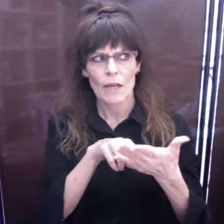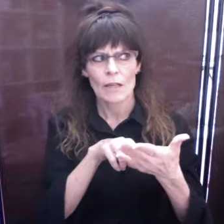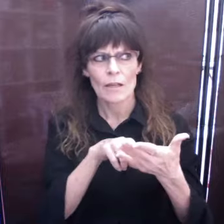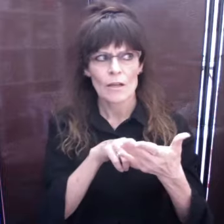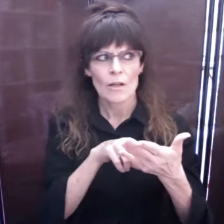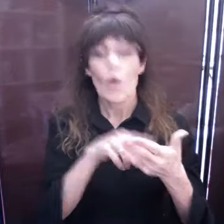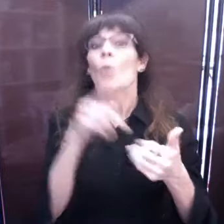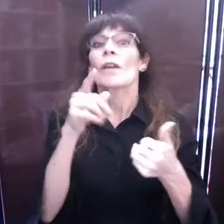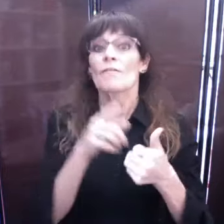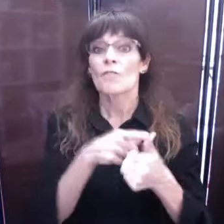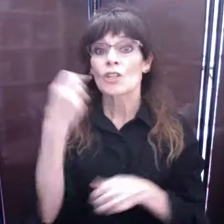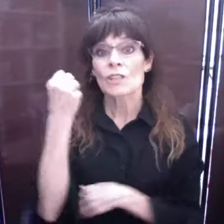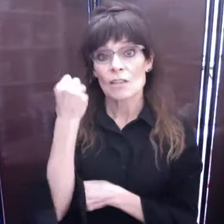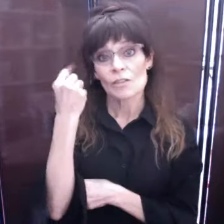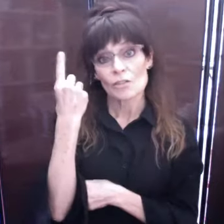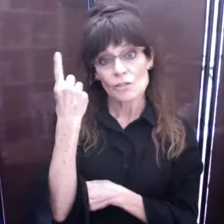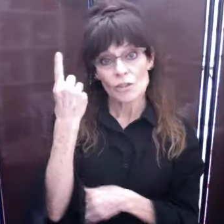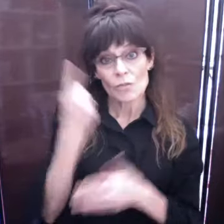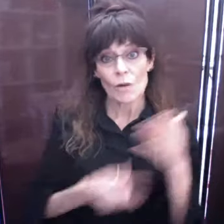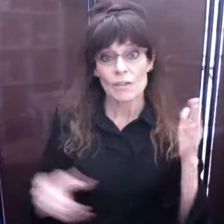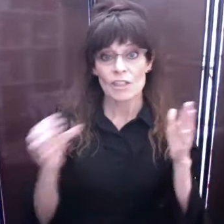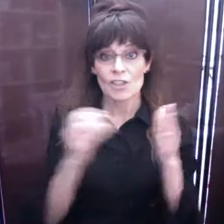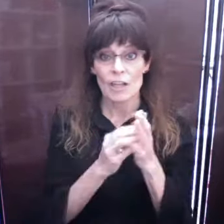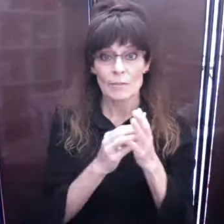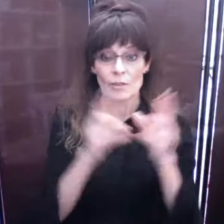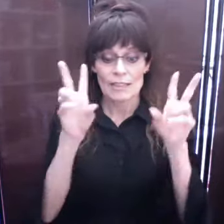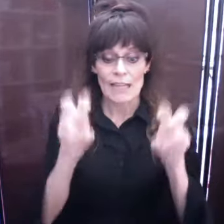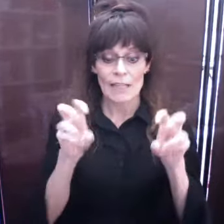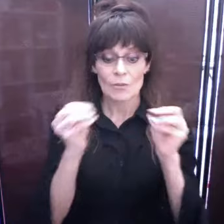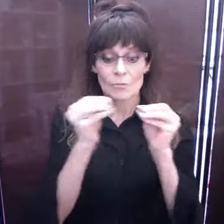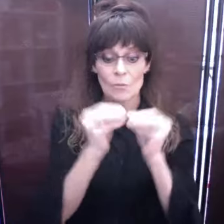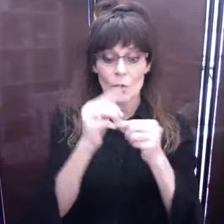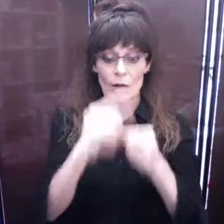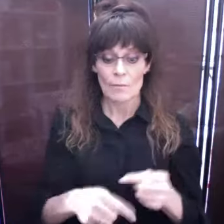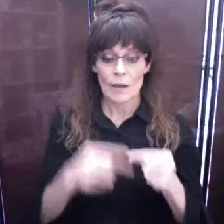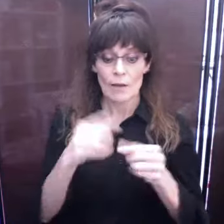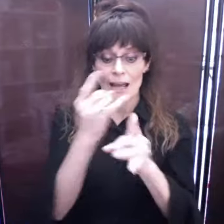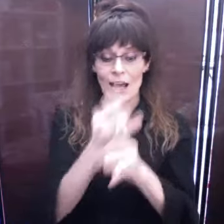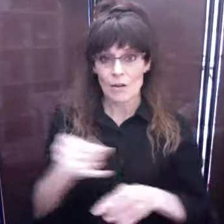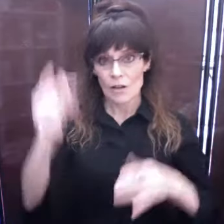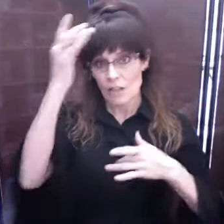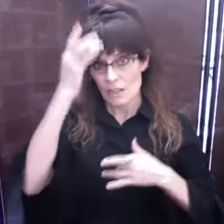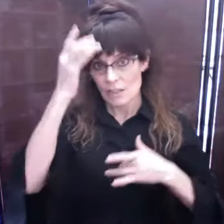understood what was in the chapter more about alcoholism, I understood quite clearly it was a death sentence.